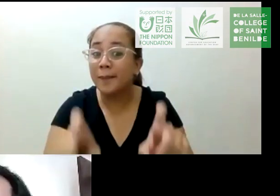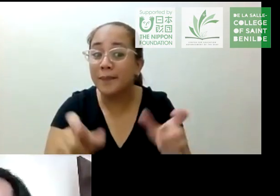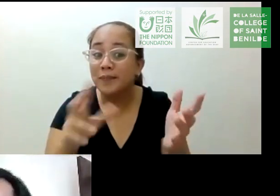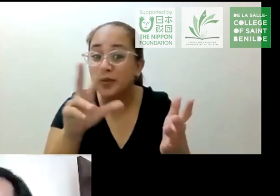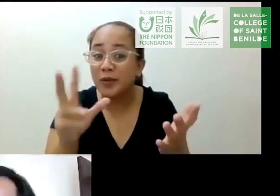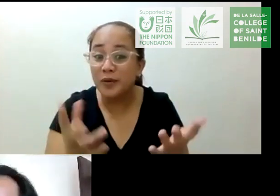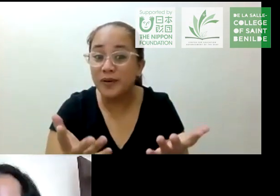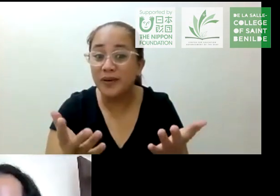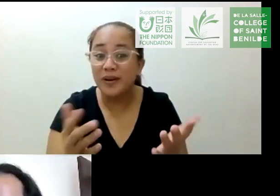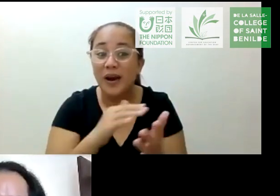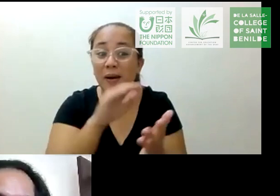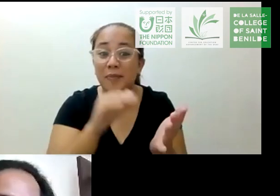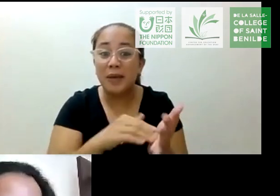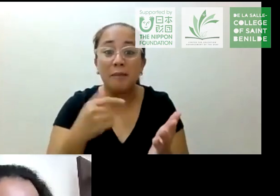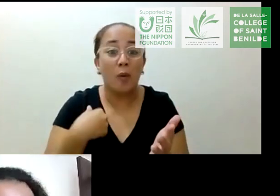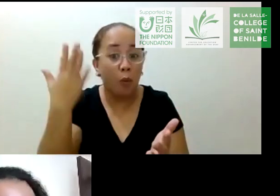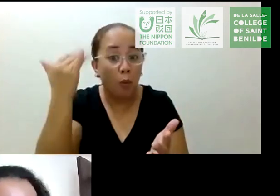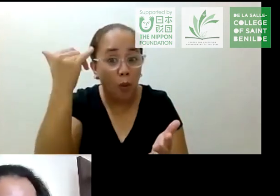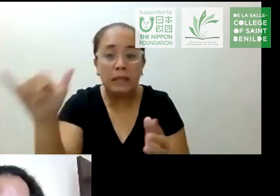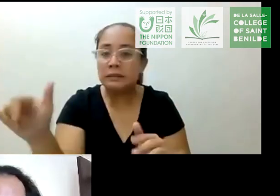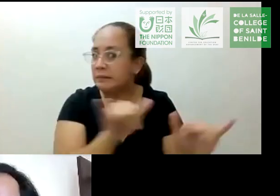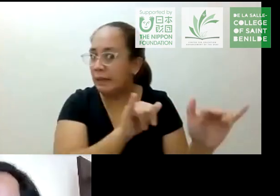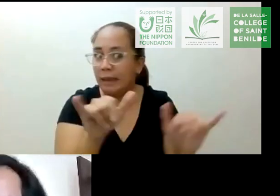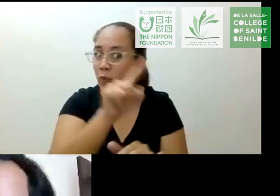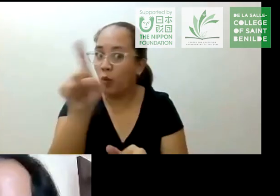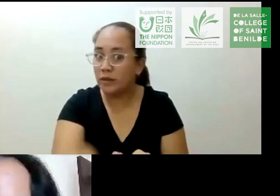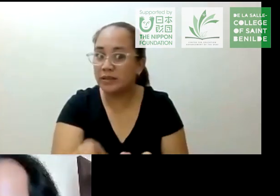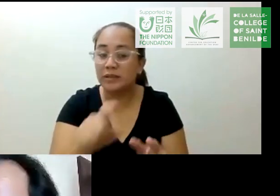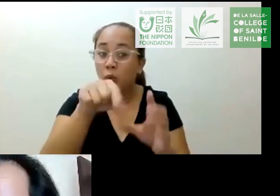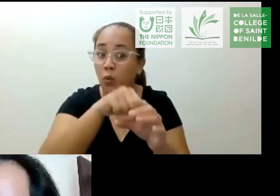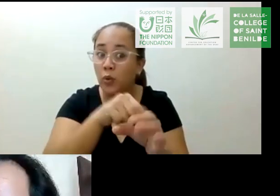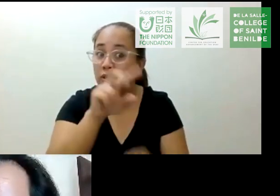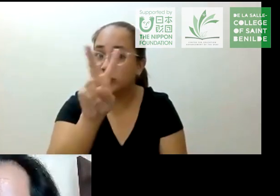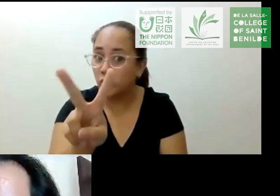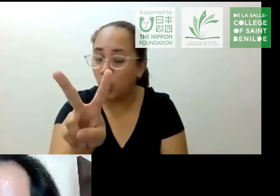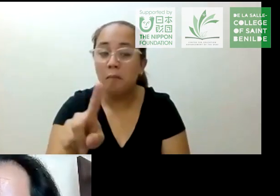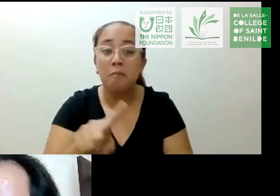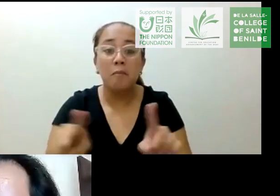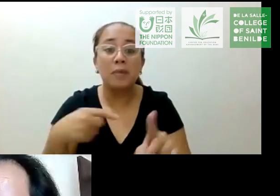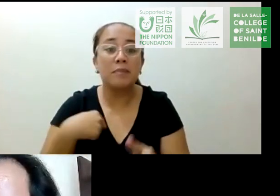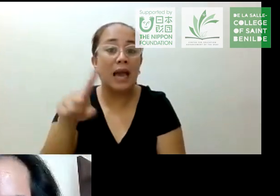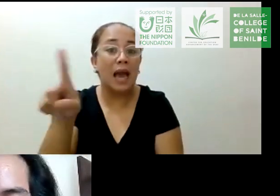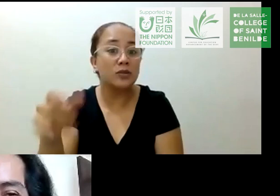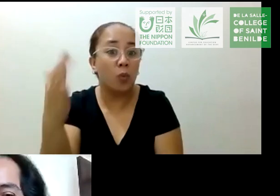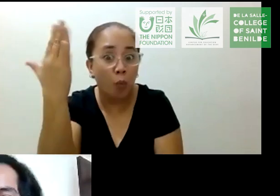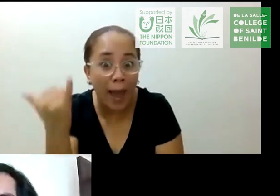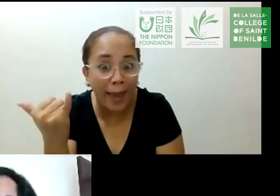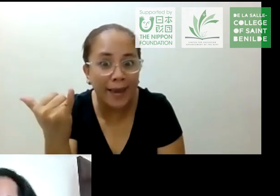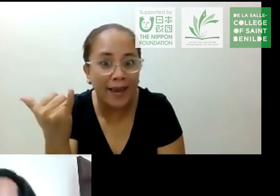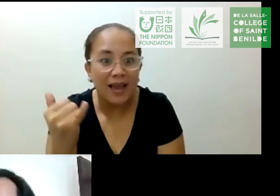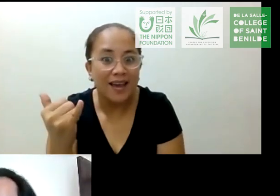Because on the midterm, I'm going to ask similar questions to quiz 2, but I'm also going to ask you why.